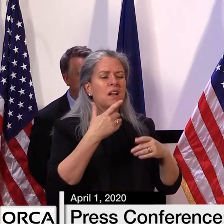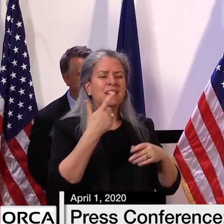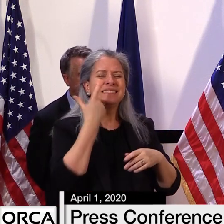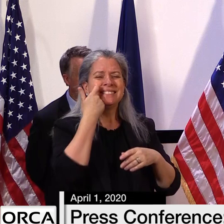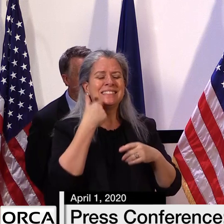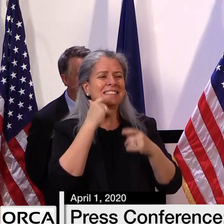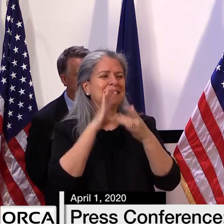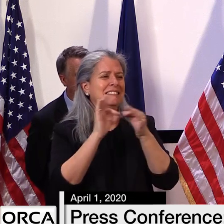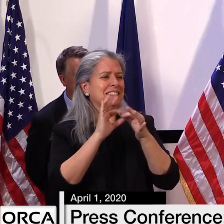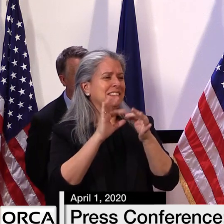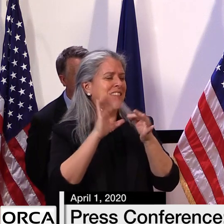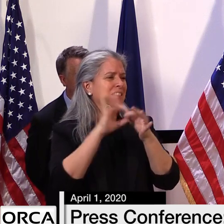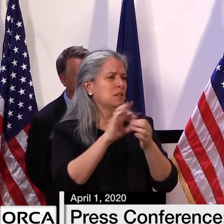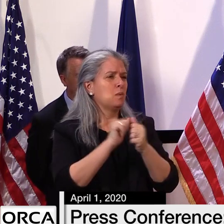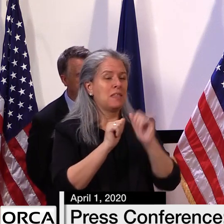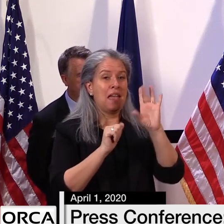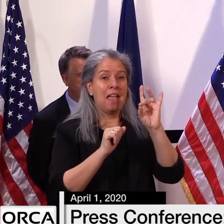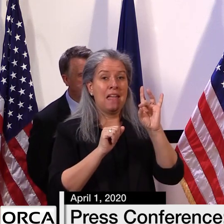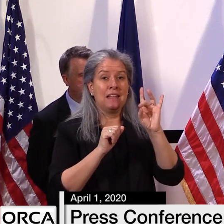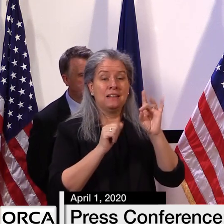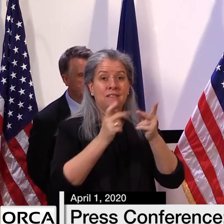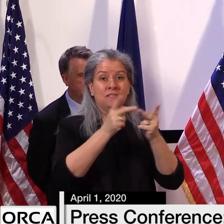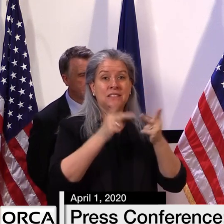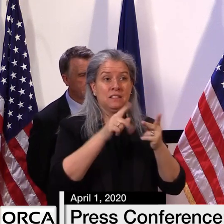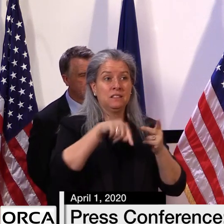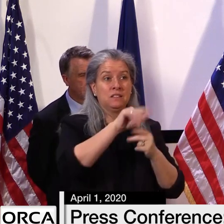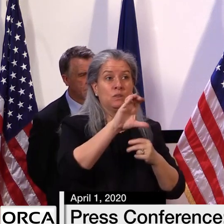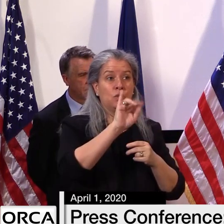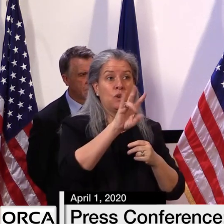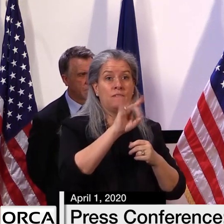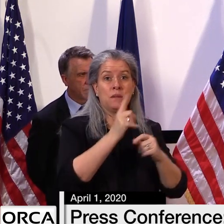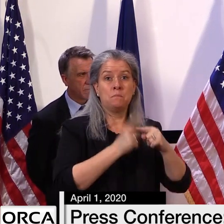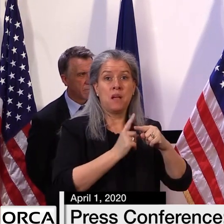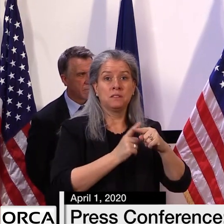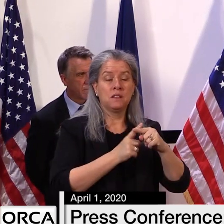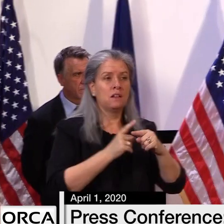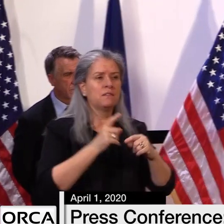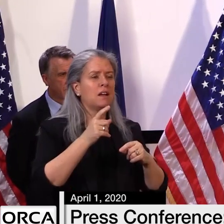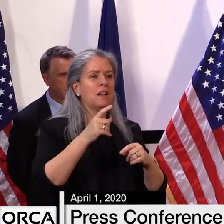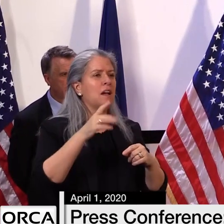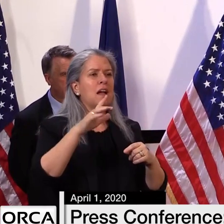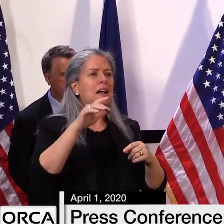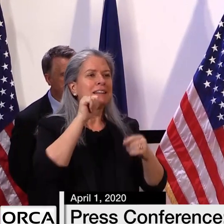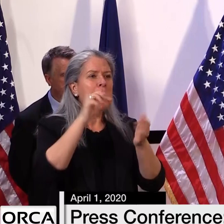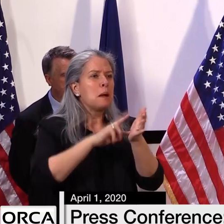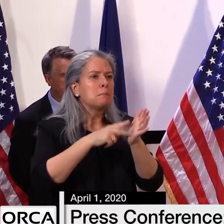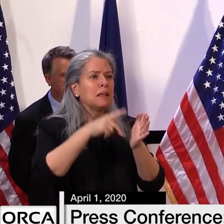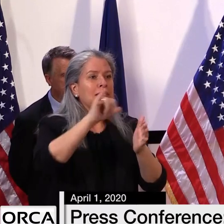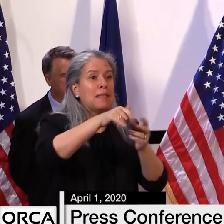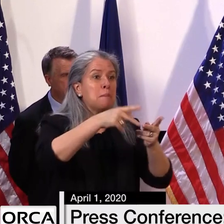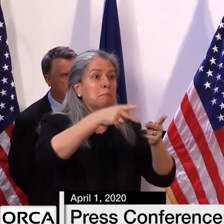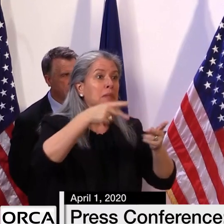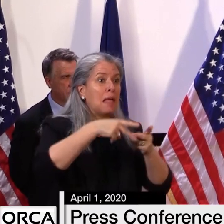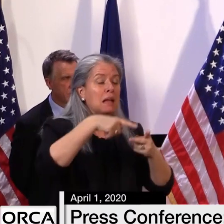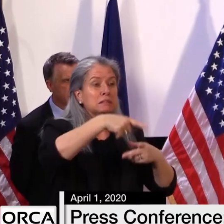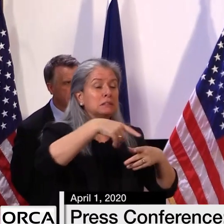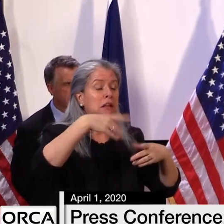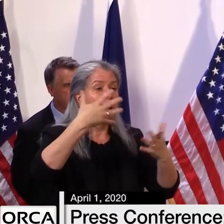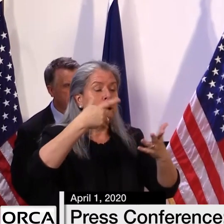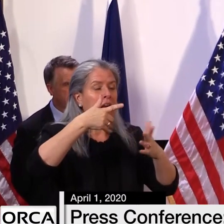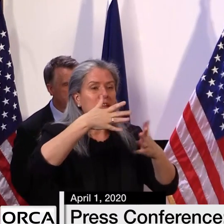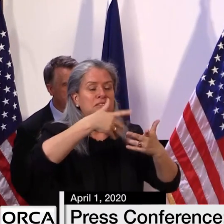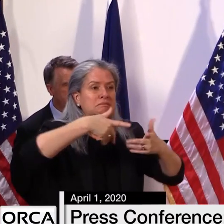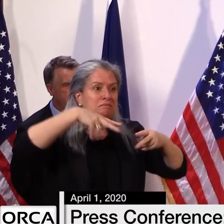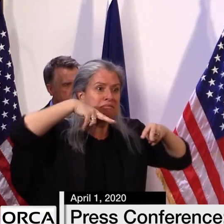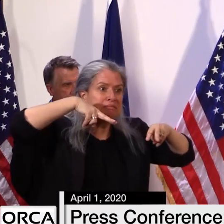previous answer about the 8 facilities. None of them should merit a scarlet letter. This is really something we're